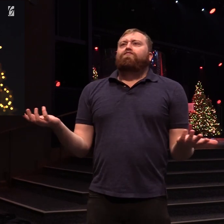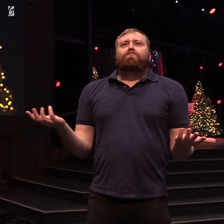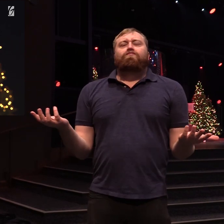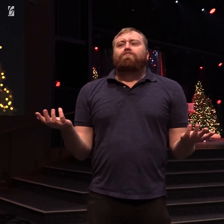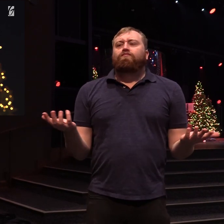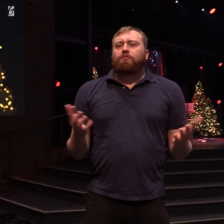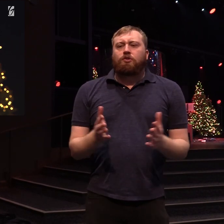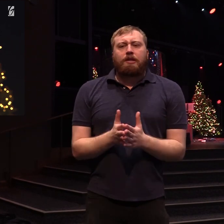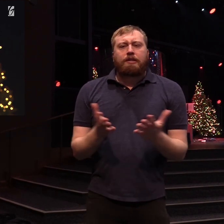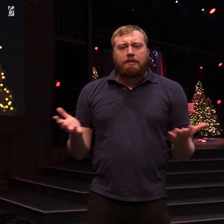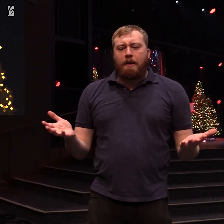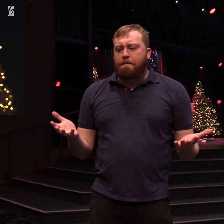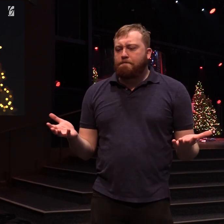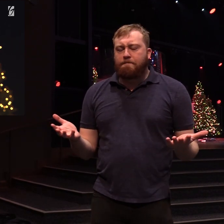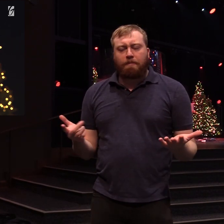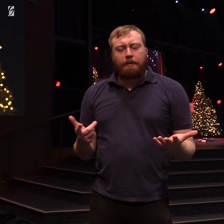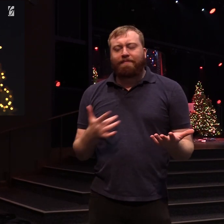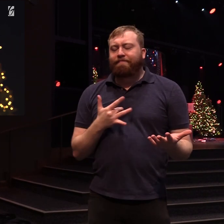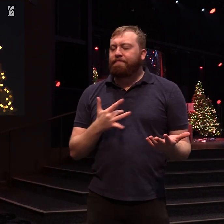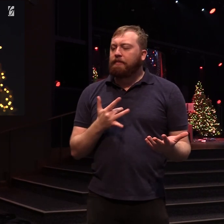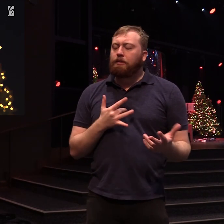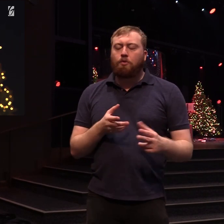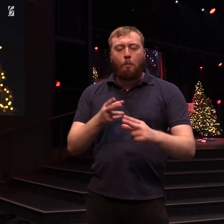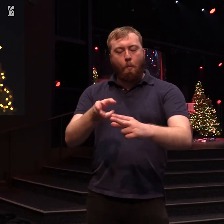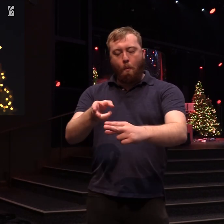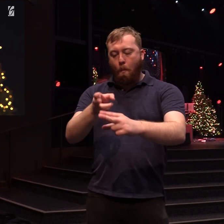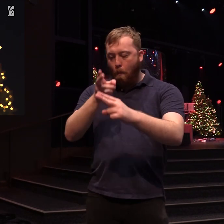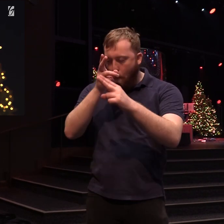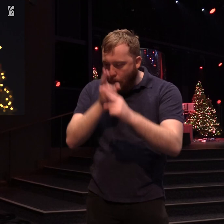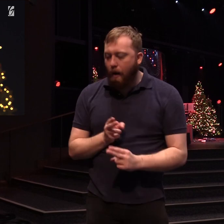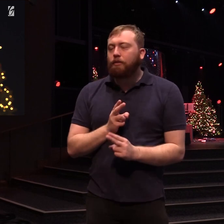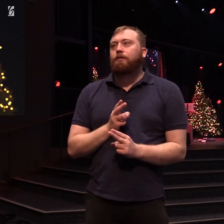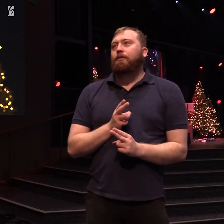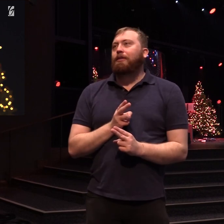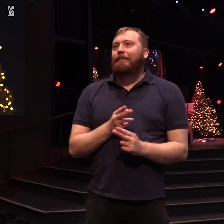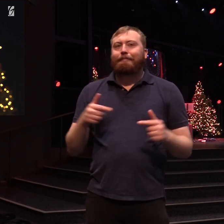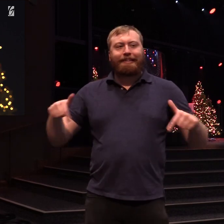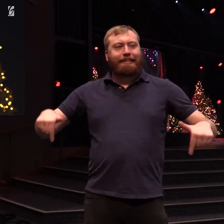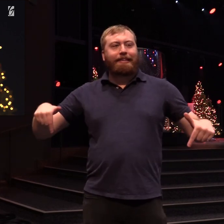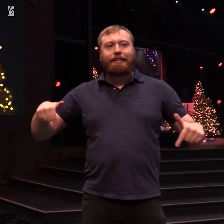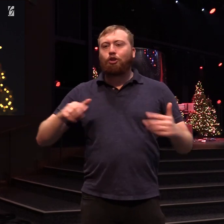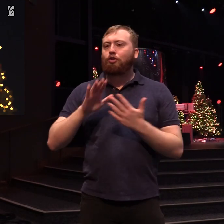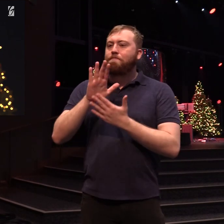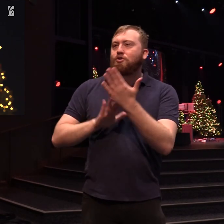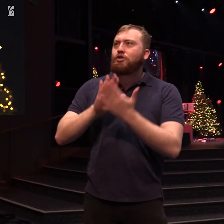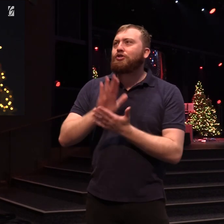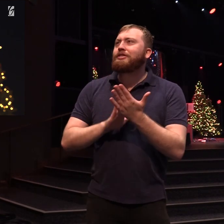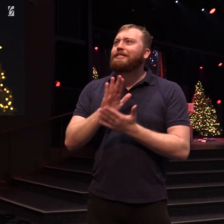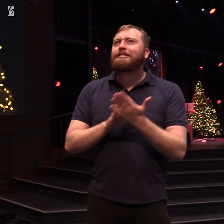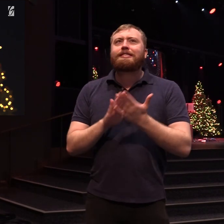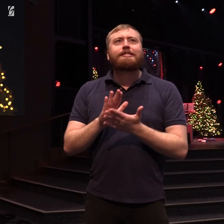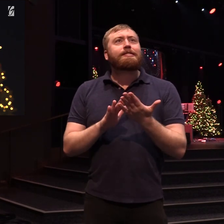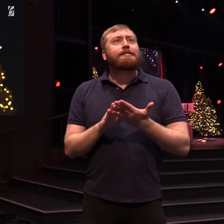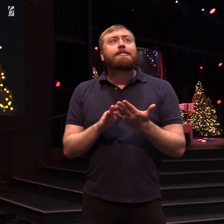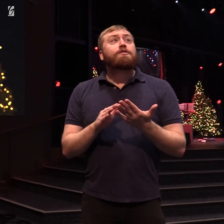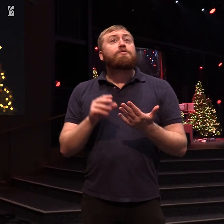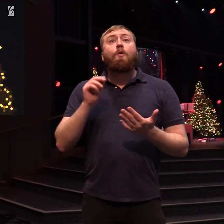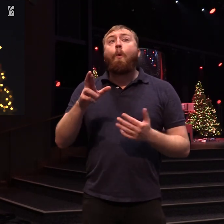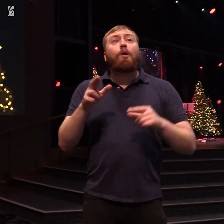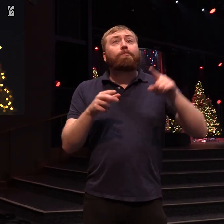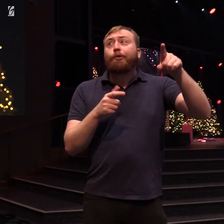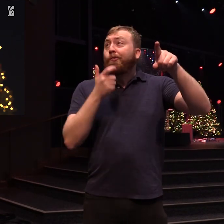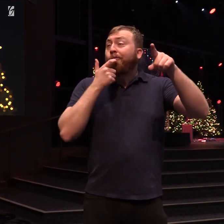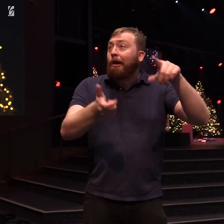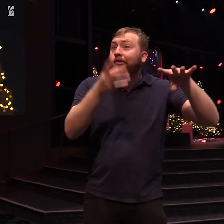tremendously, tremendously honored to be here in person, to be speaking to you online or at a